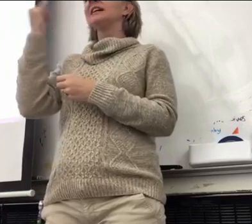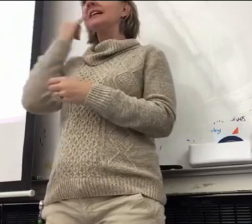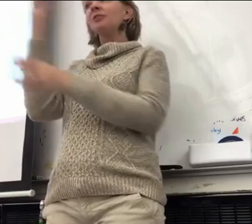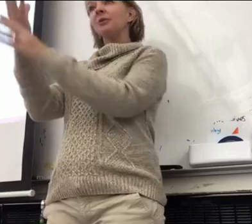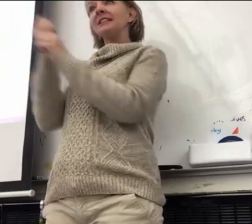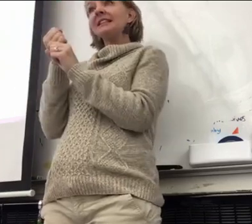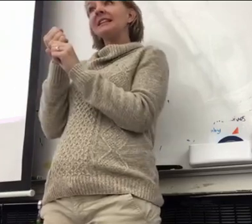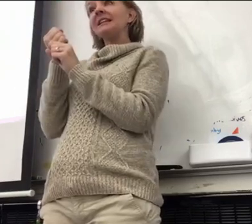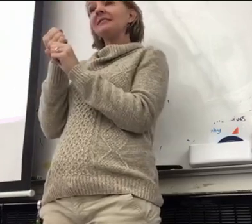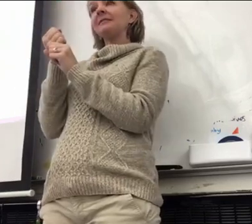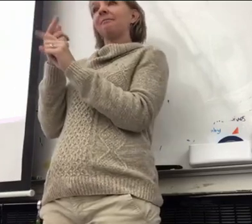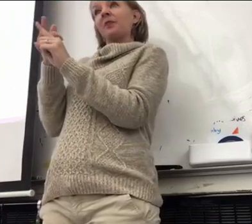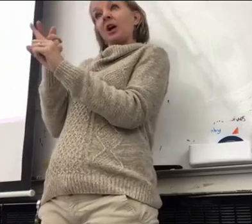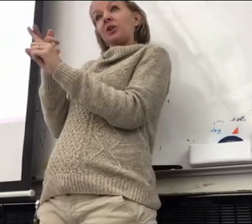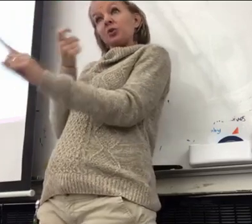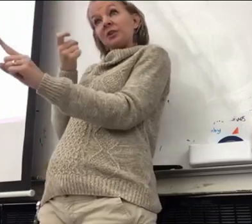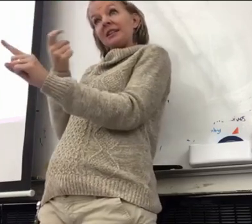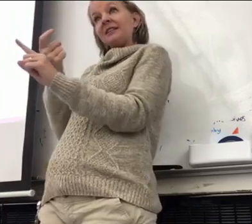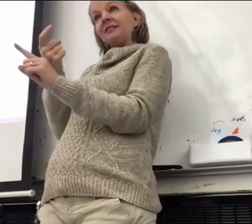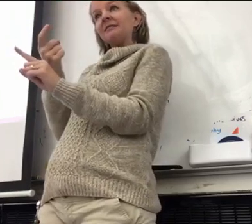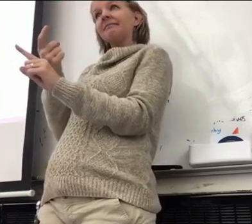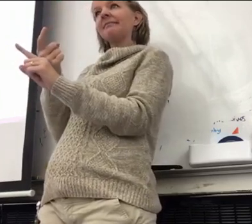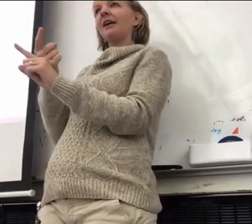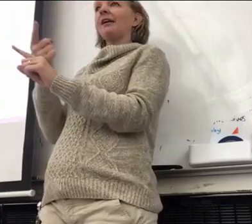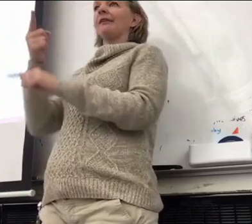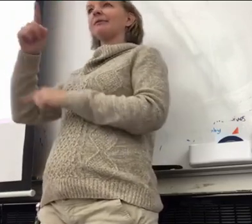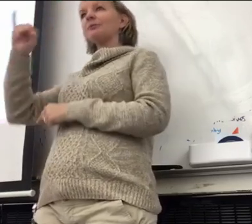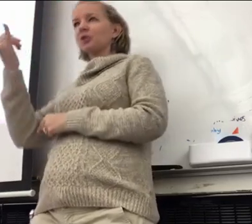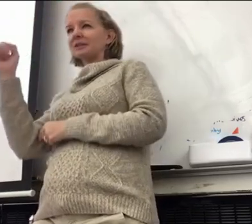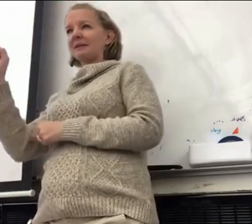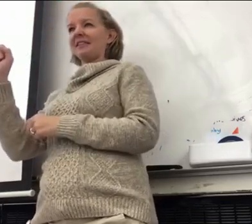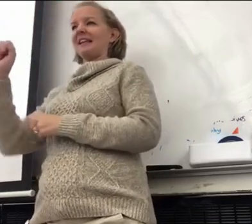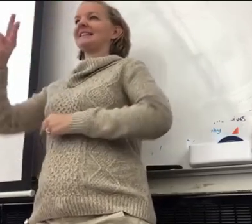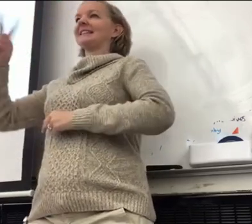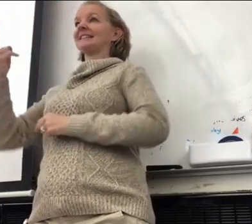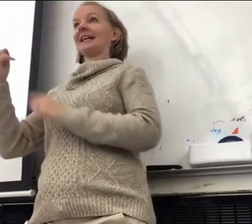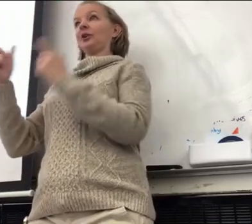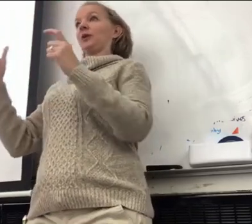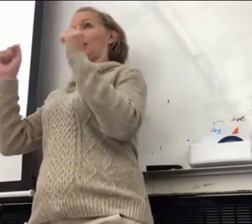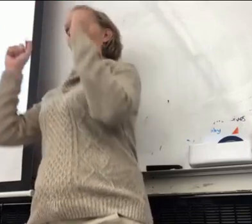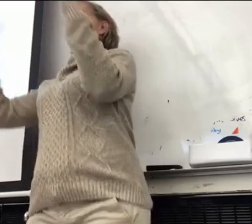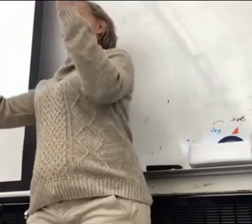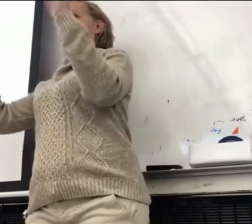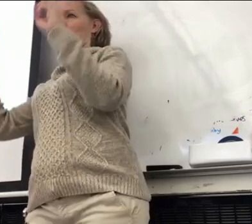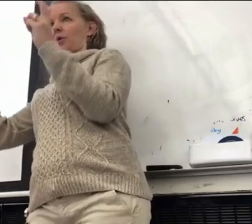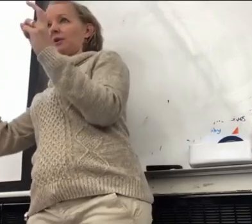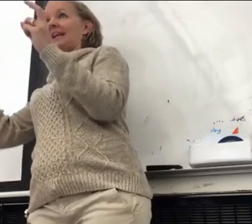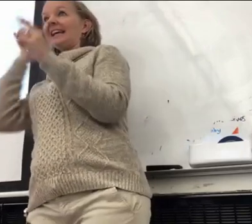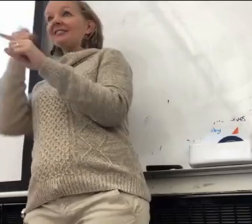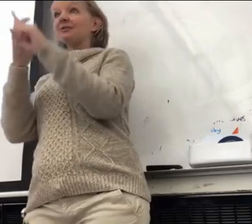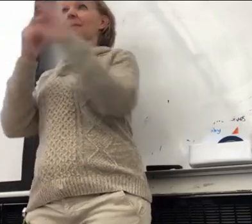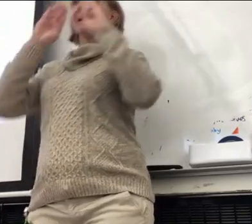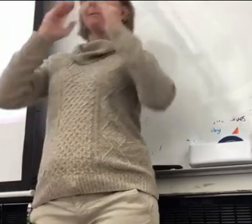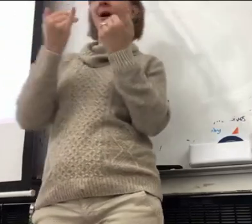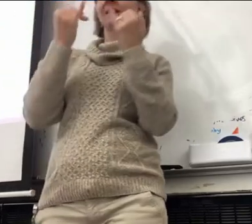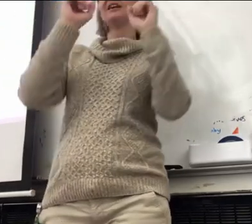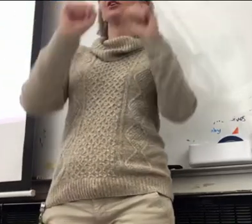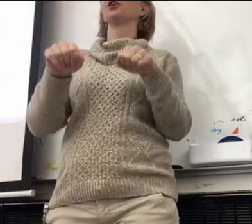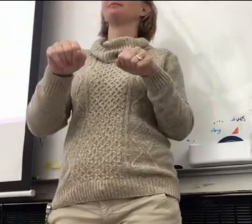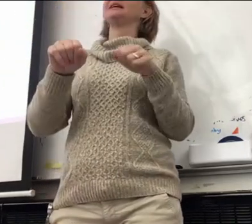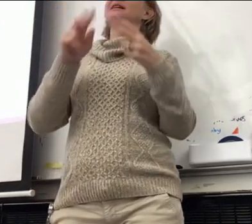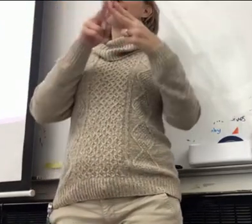receive a sourcing of Joseph Smith, it's probably going to be a Second Great Awakening quote. If you receive one on Brigham Young, it could be one of two